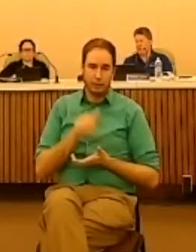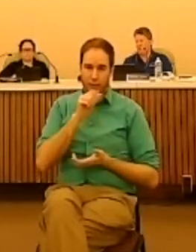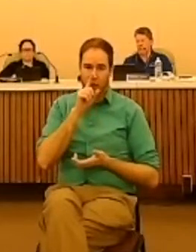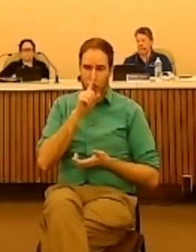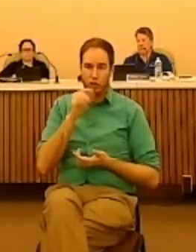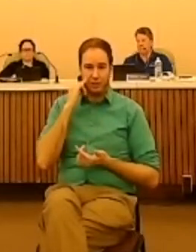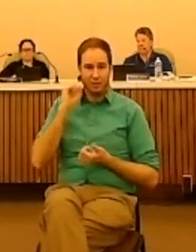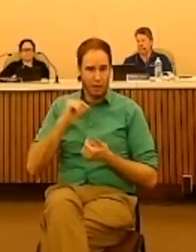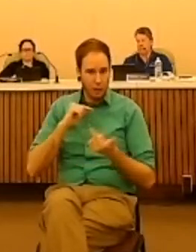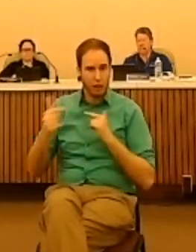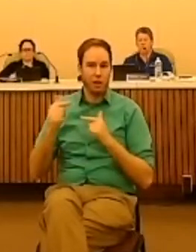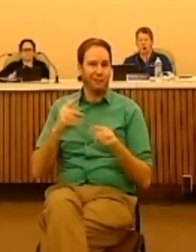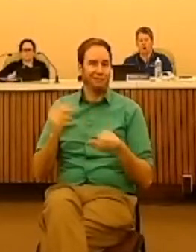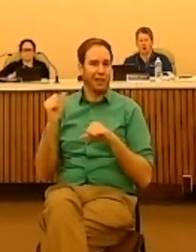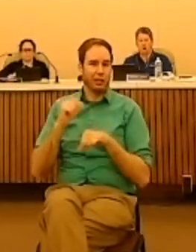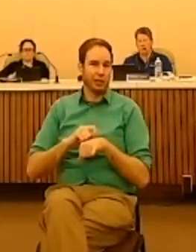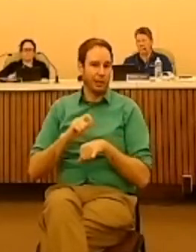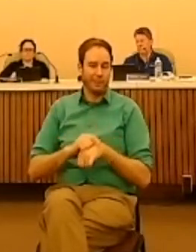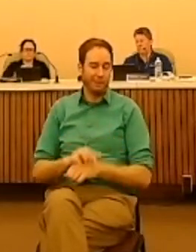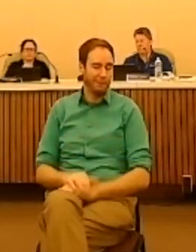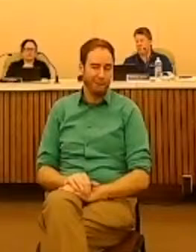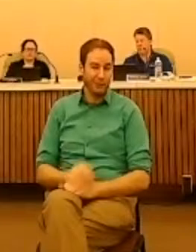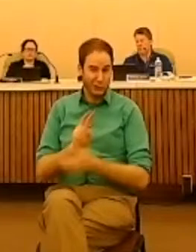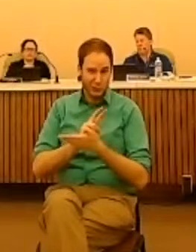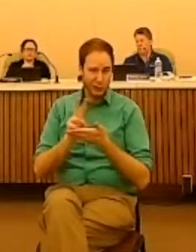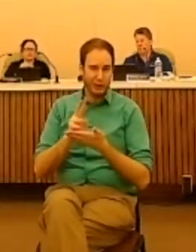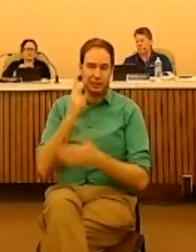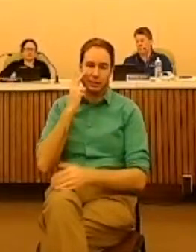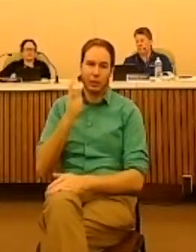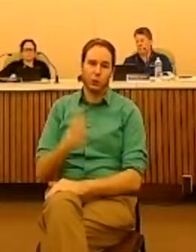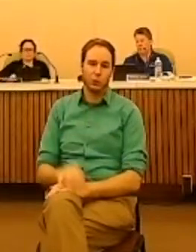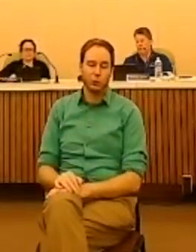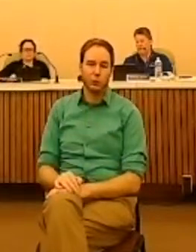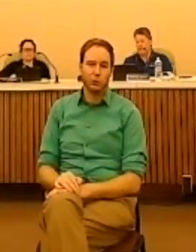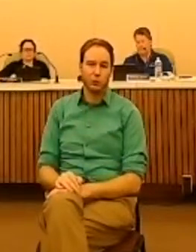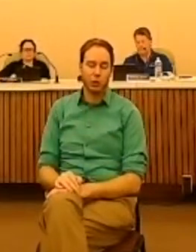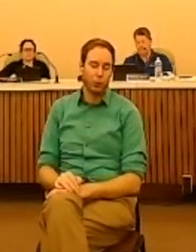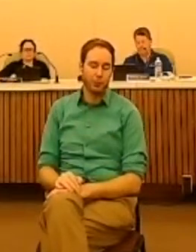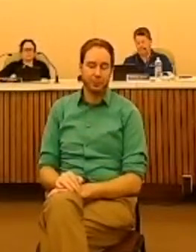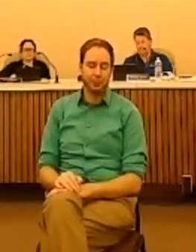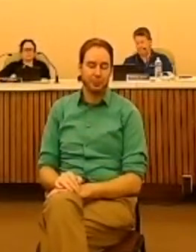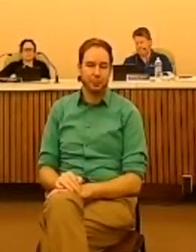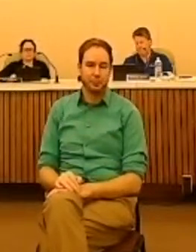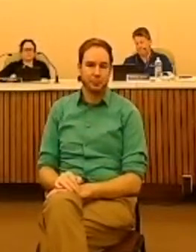that we'll be able to get to it all in 2 weeks. So